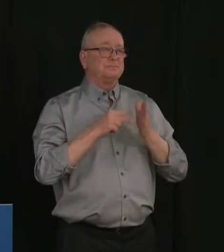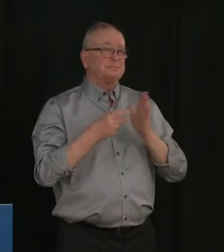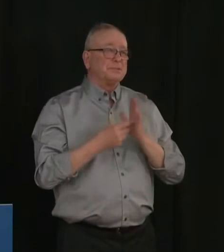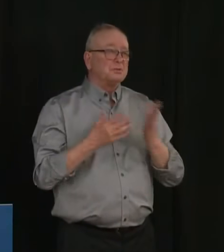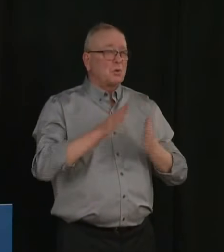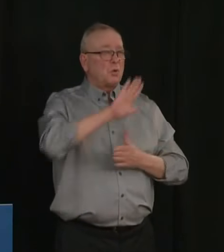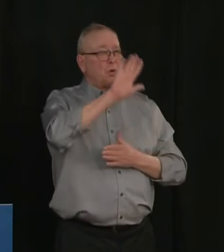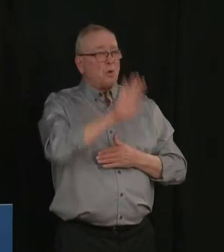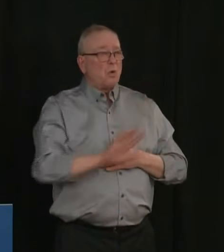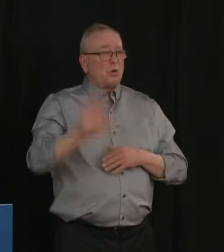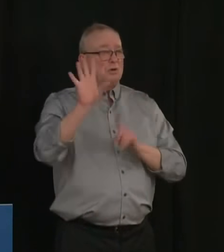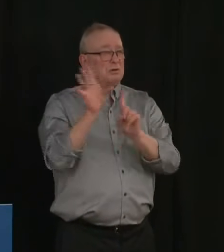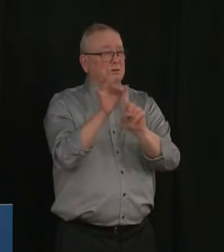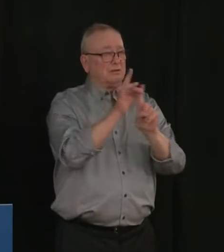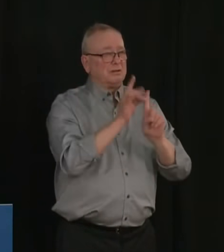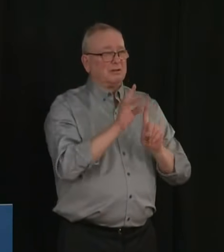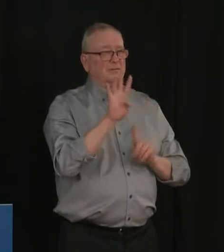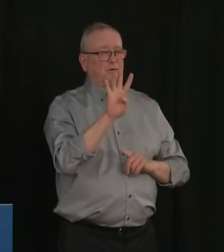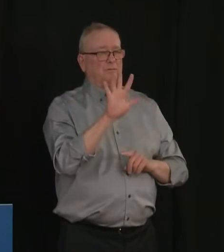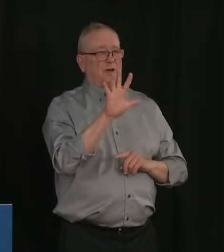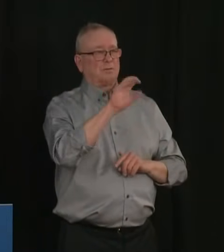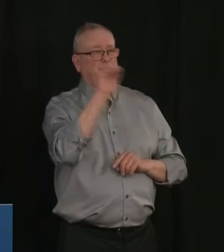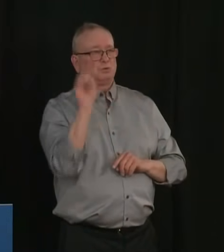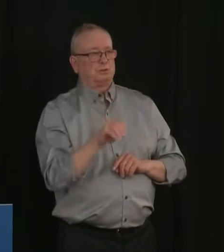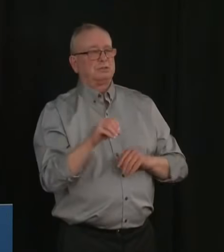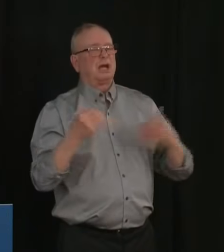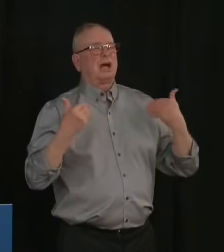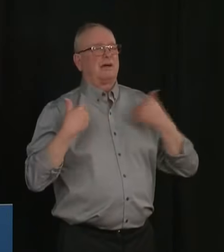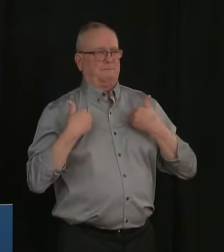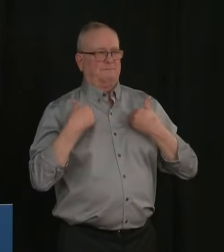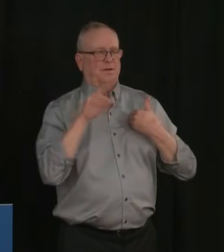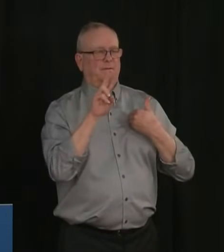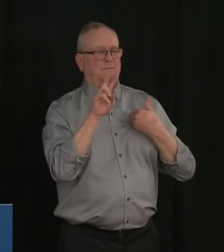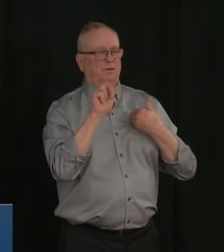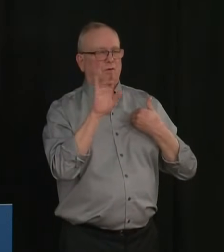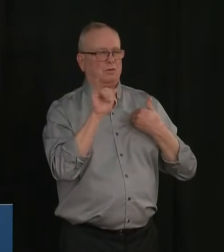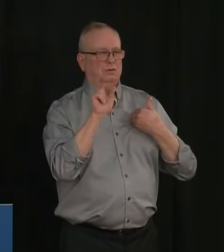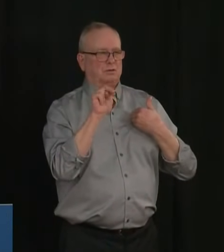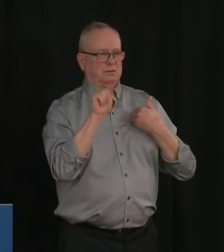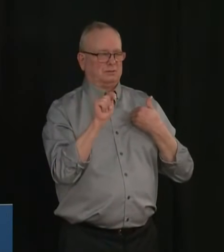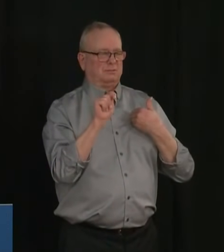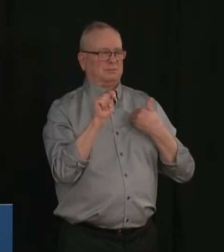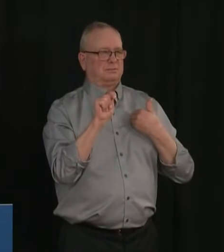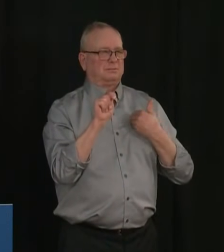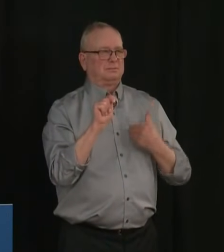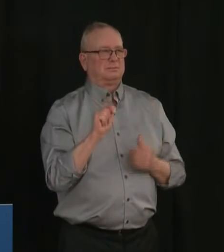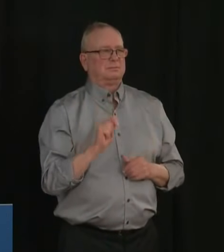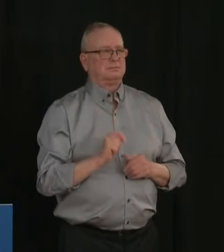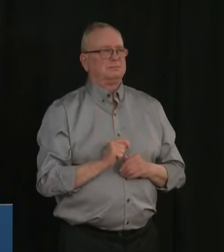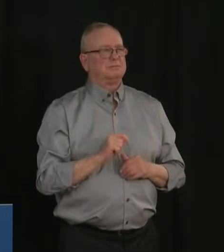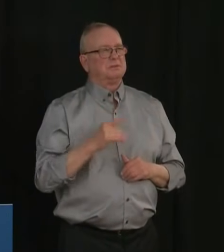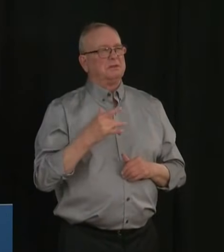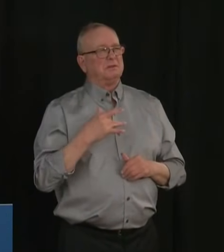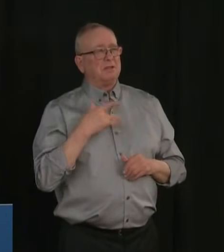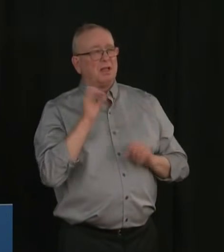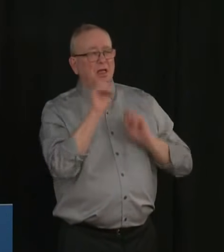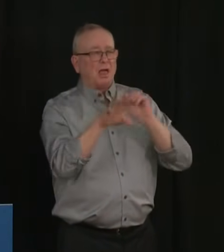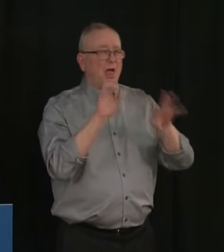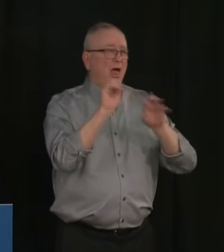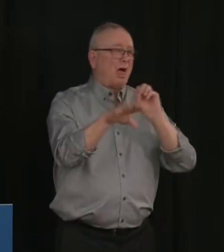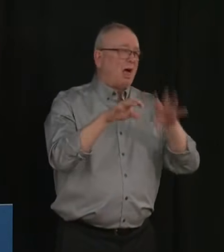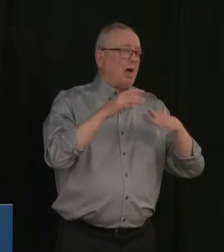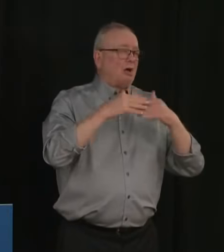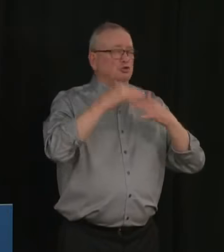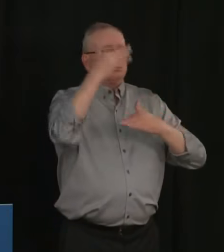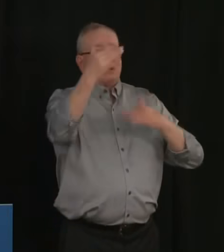active cases. I know that many Albertans feel information overload about variants, and others have